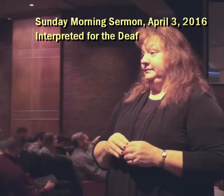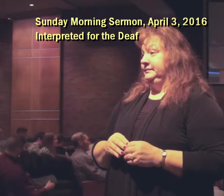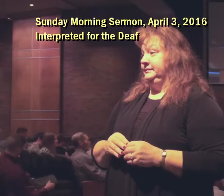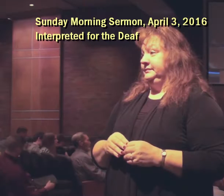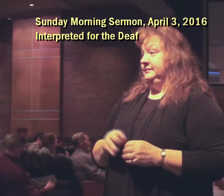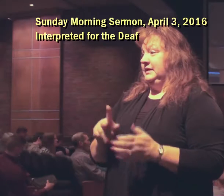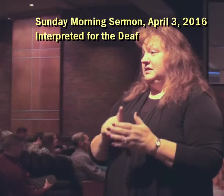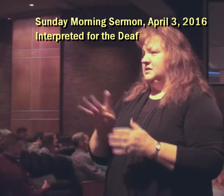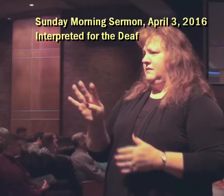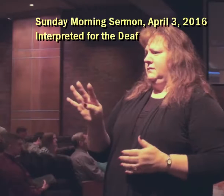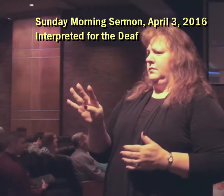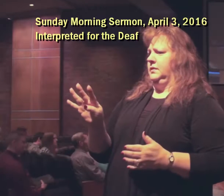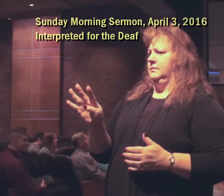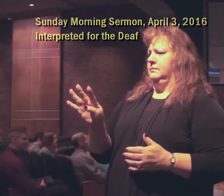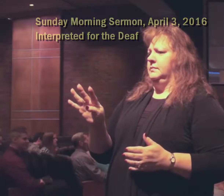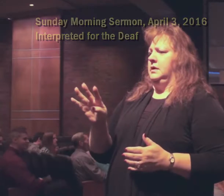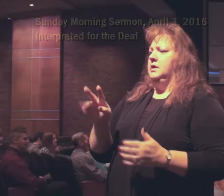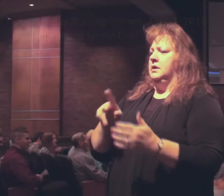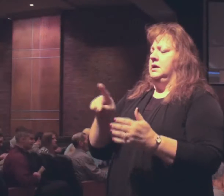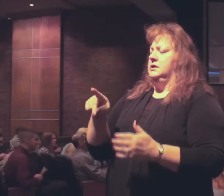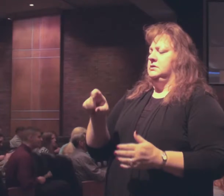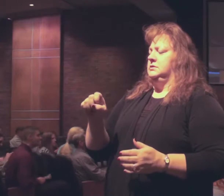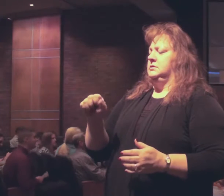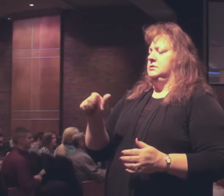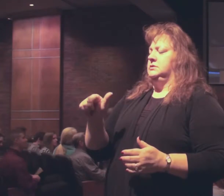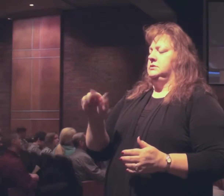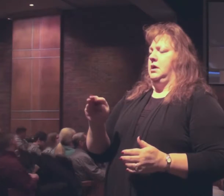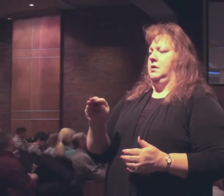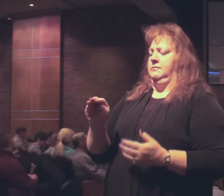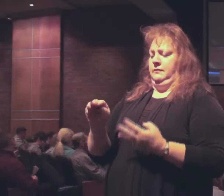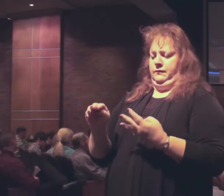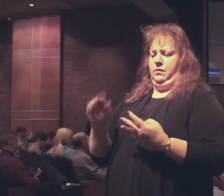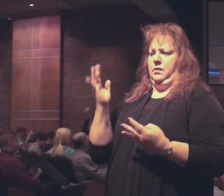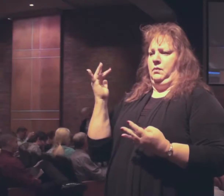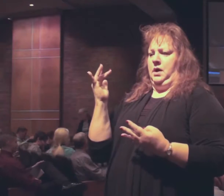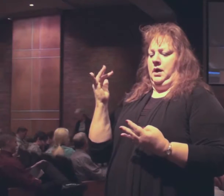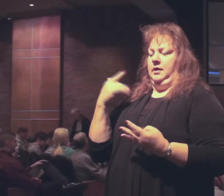fourth Psalm? Because we've looked at the first three.